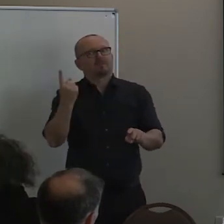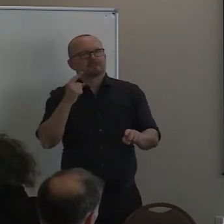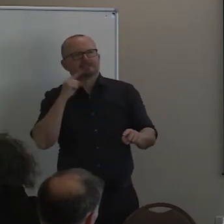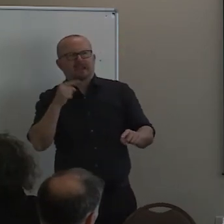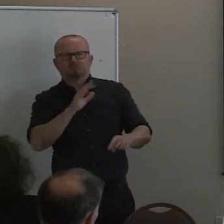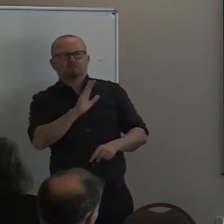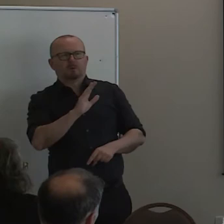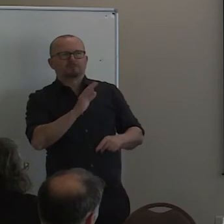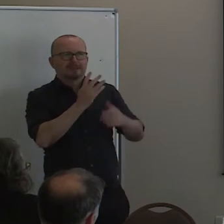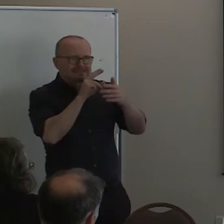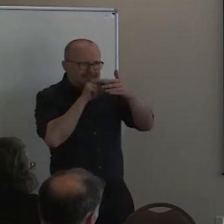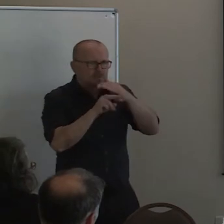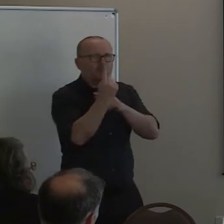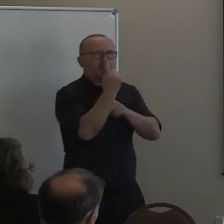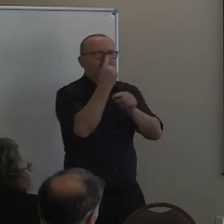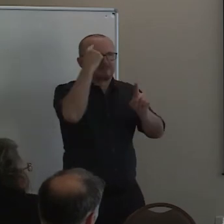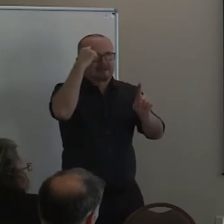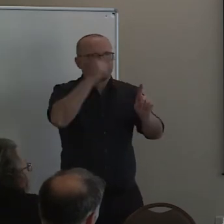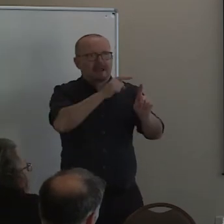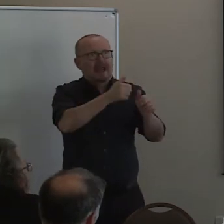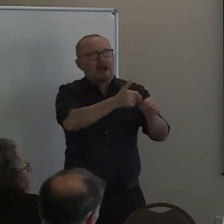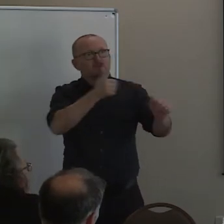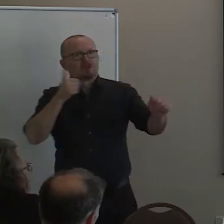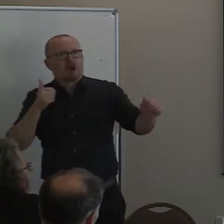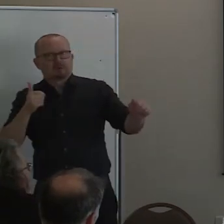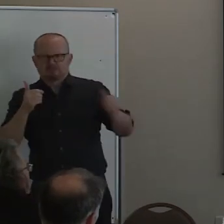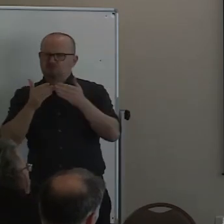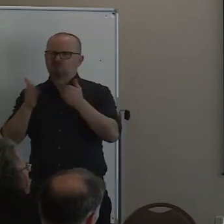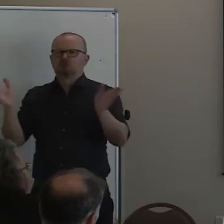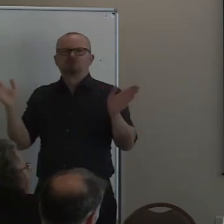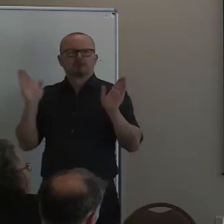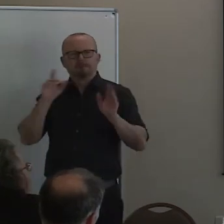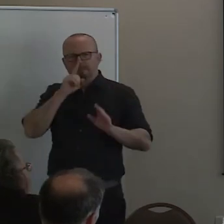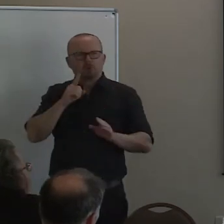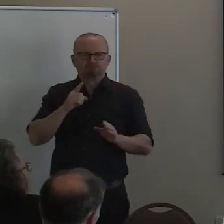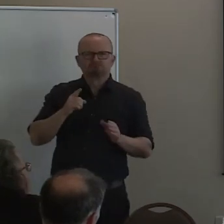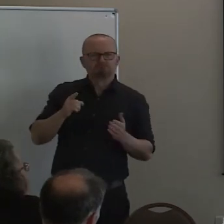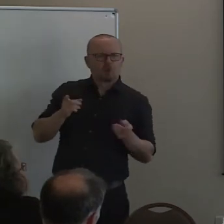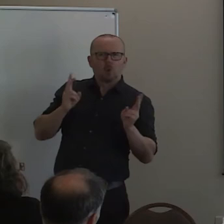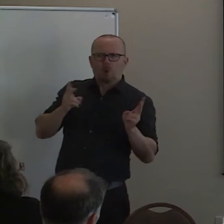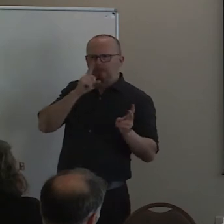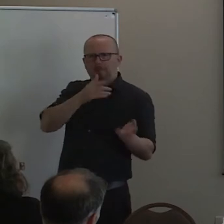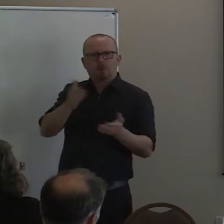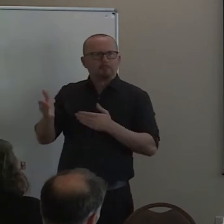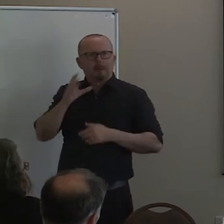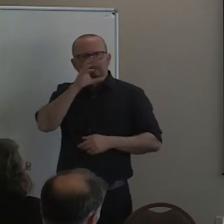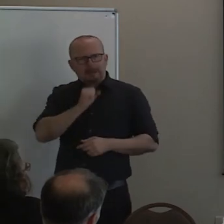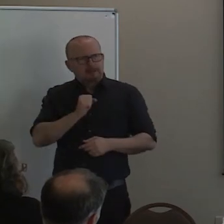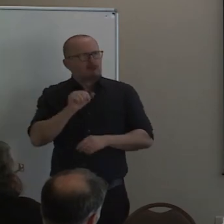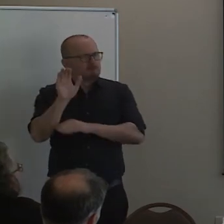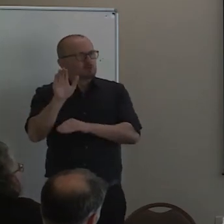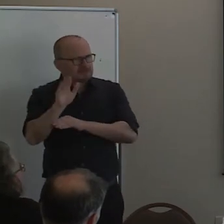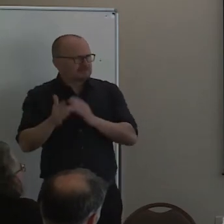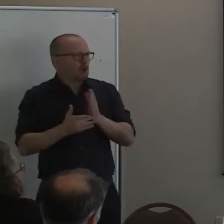singularity thinking, there's like this widely held faith that technology, tech companies, and computation will solve all the